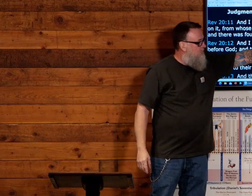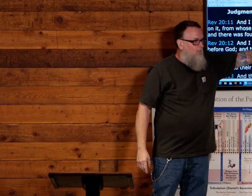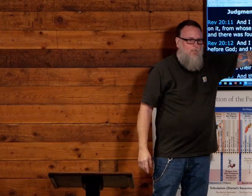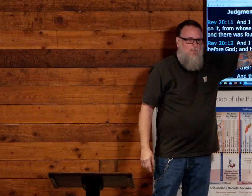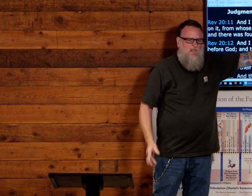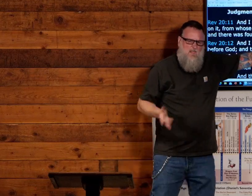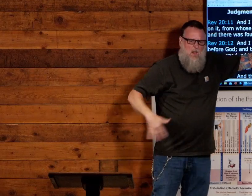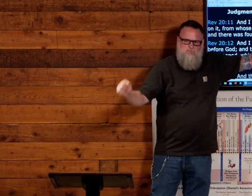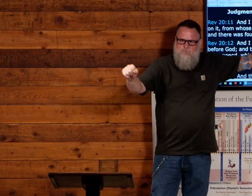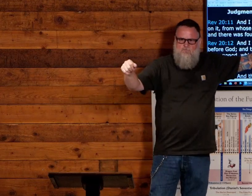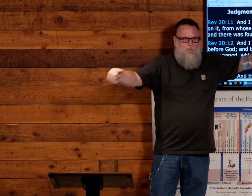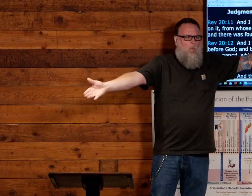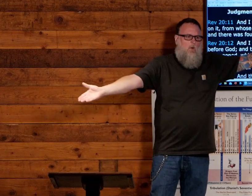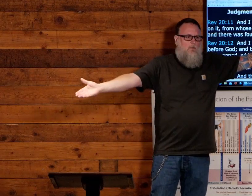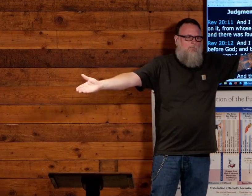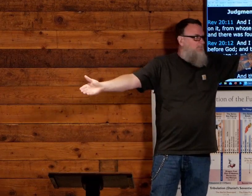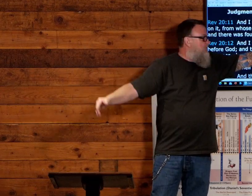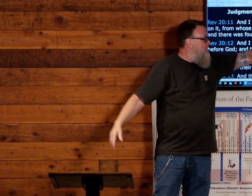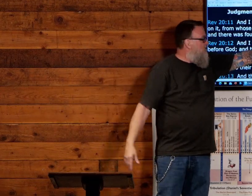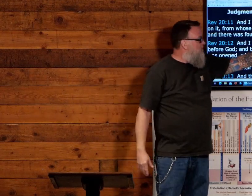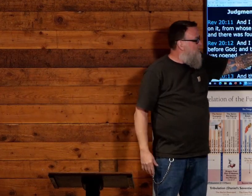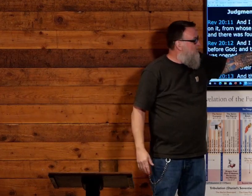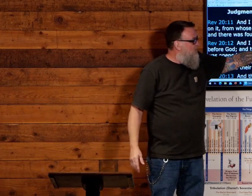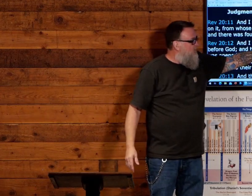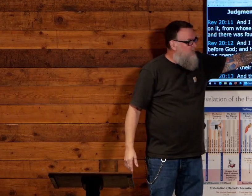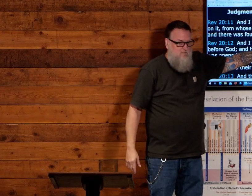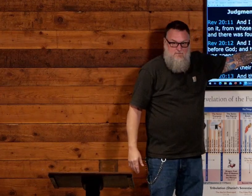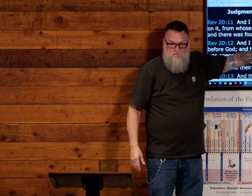And there was no place found for them. Gone.